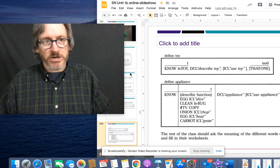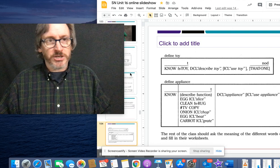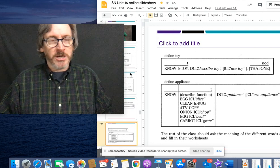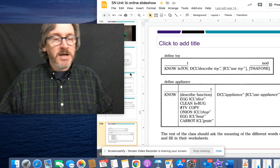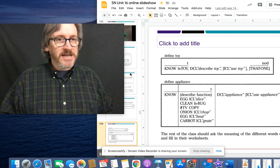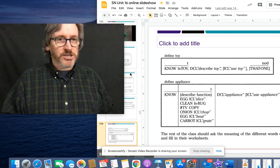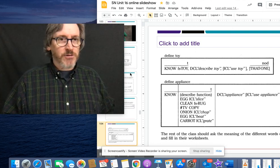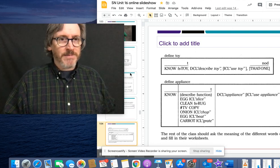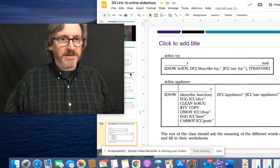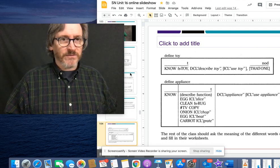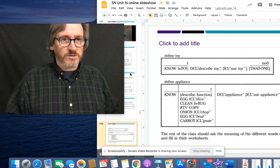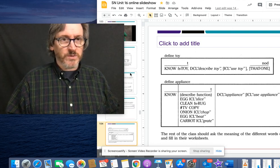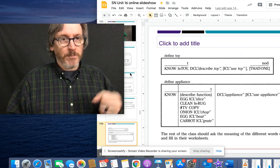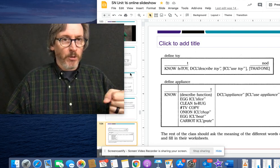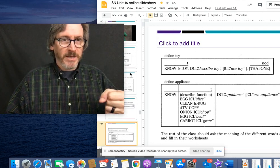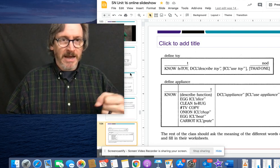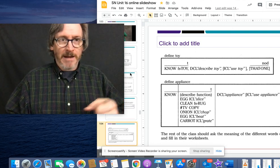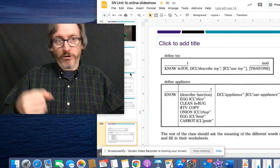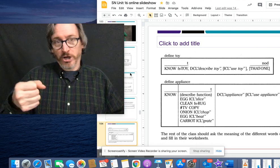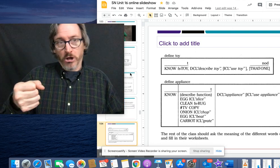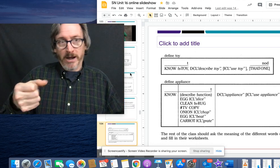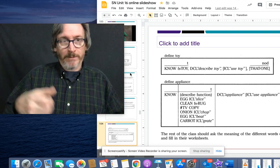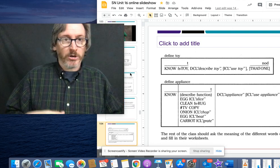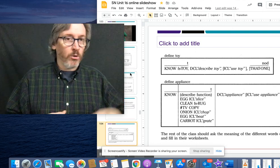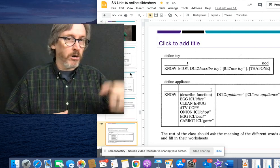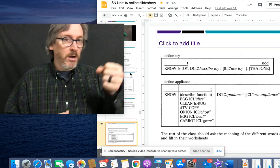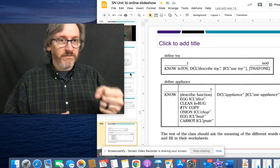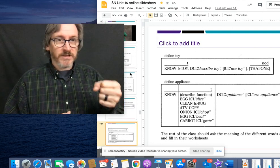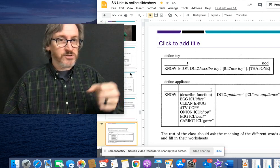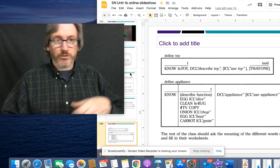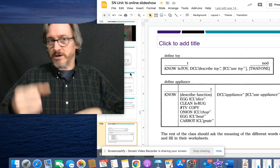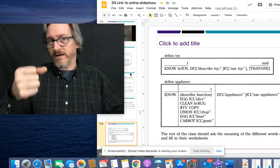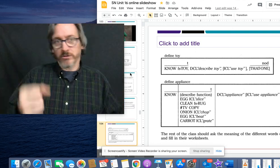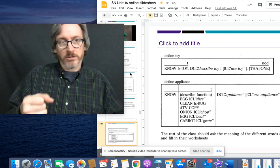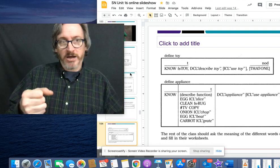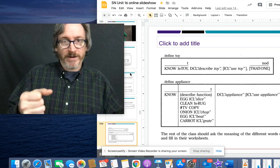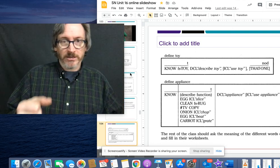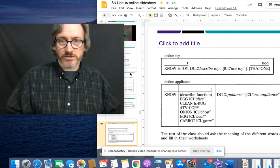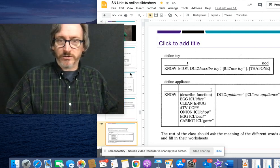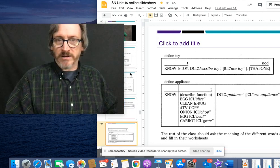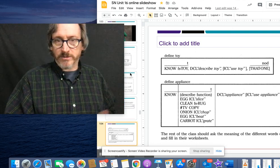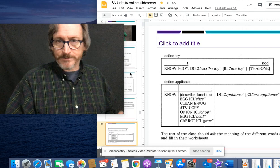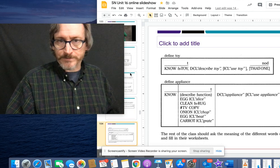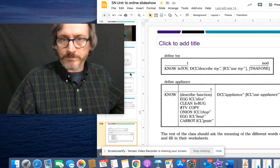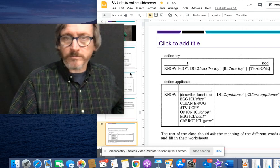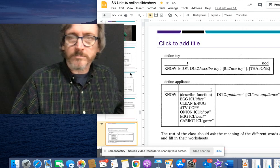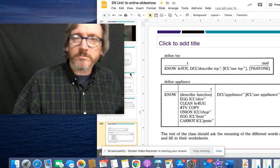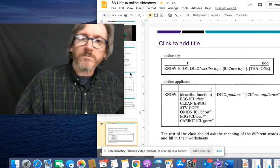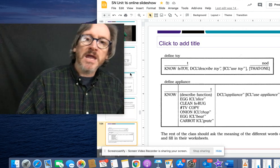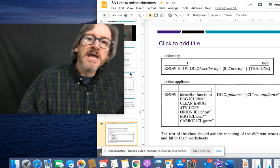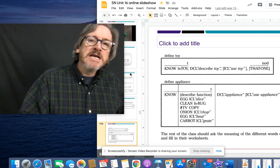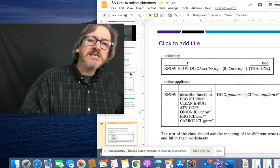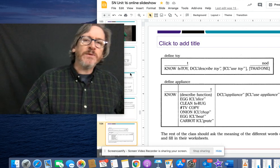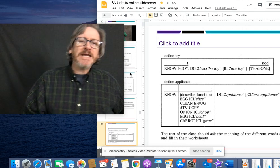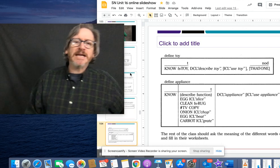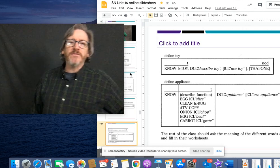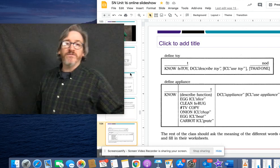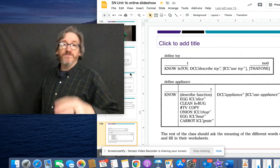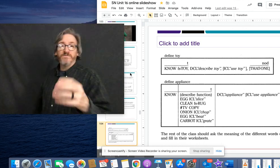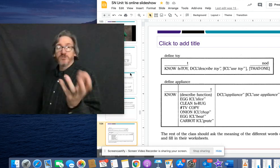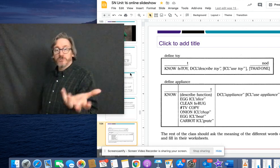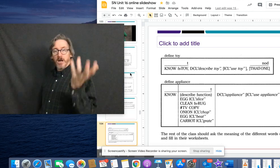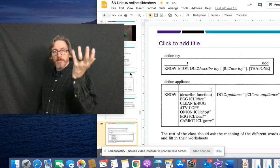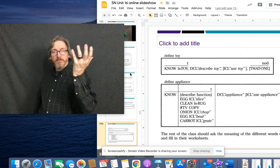does construction, it's describing the difference between a ball peen hammer and a claw hammer, or Phillips screwdriver and a regular screwdriver. So then we get